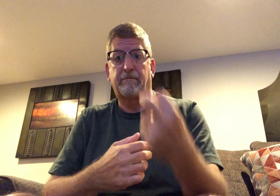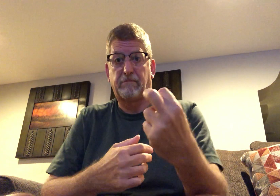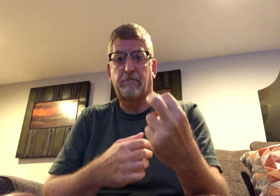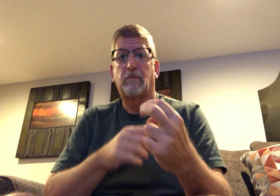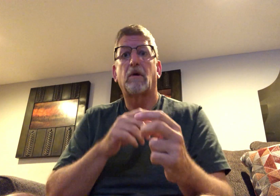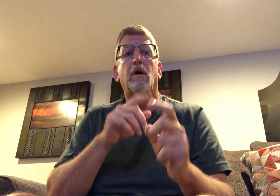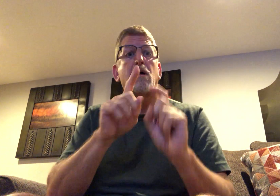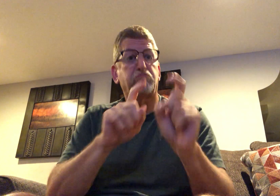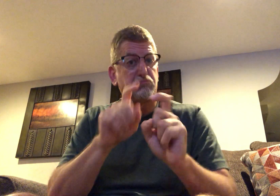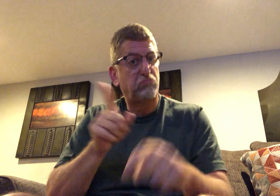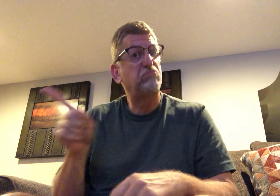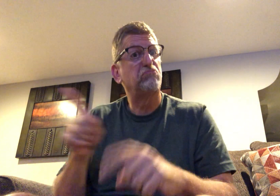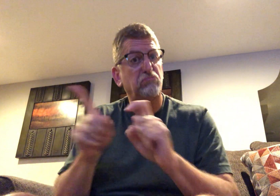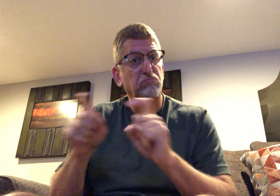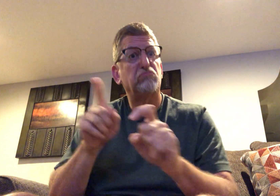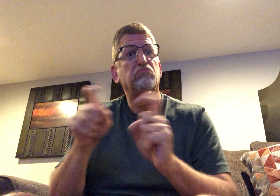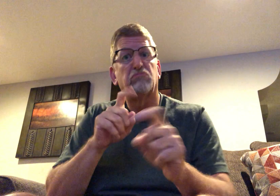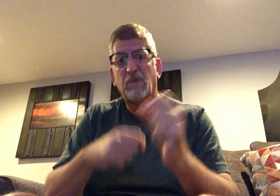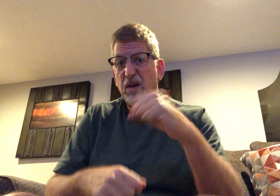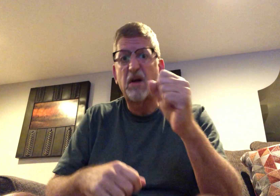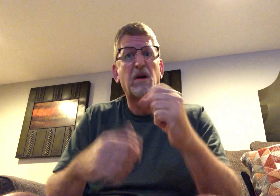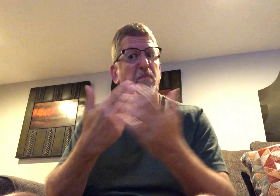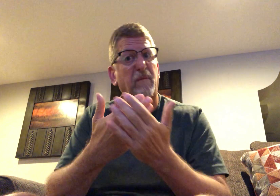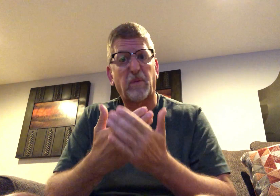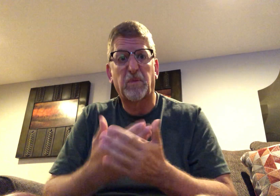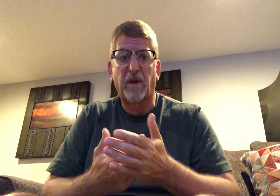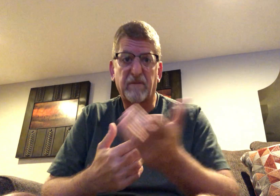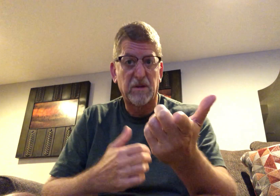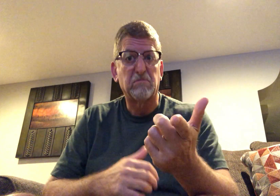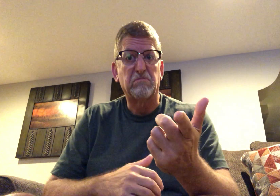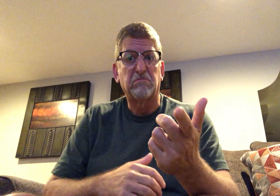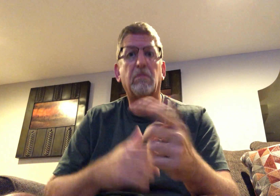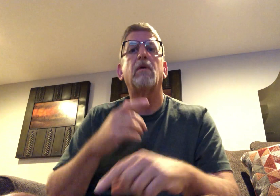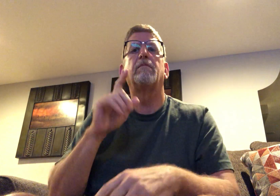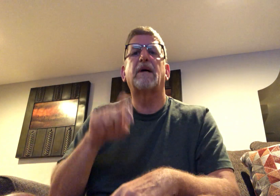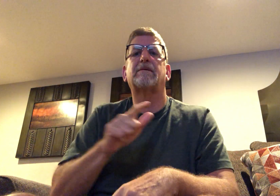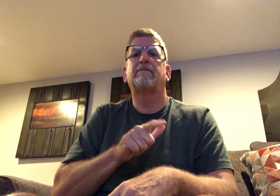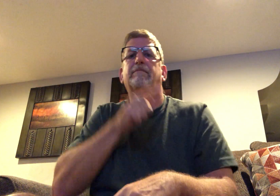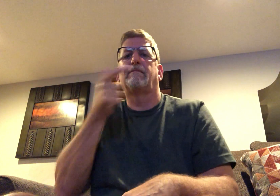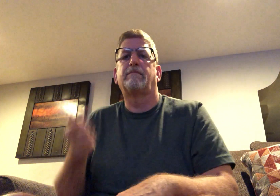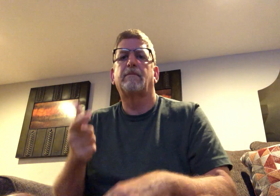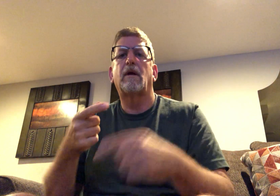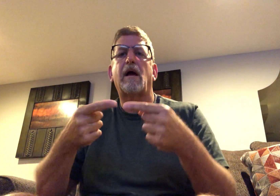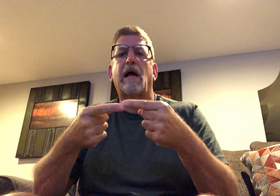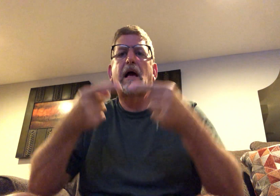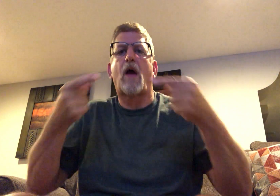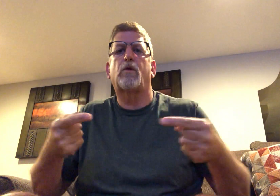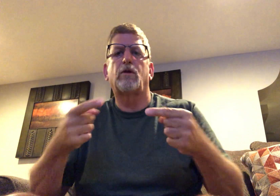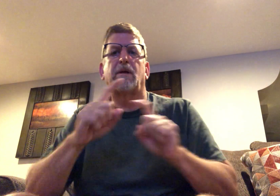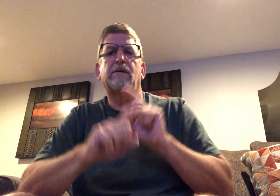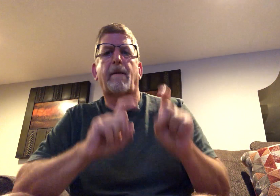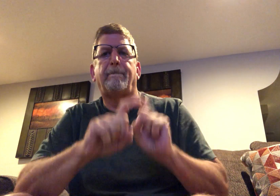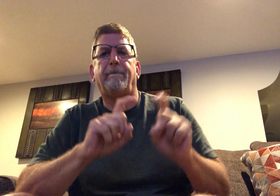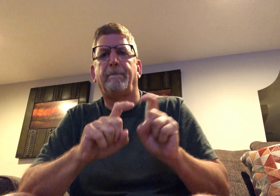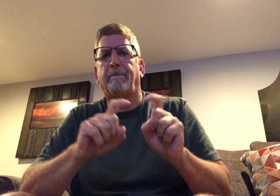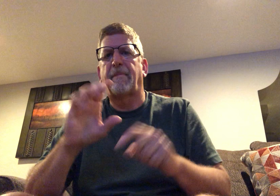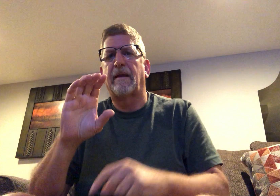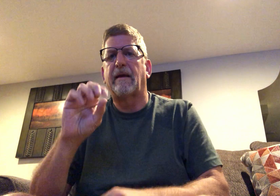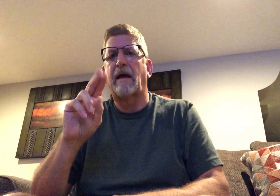House Democrats have been examining whether the president and his attorney, Rudy Giuliani, sought to manipulate the Ukrainian